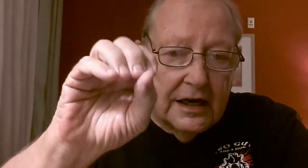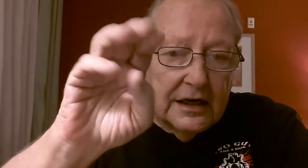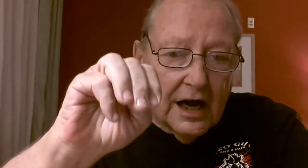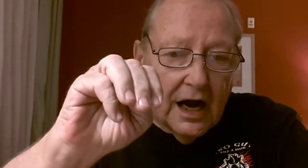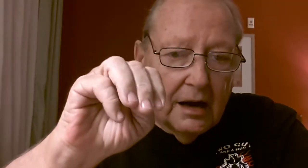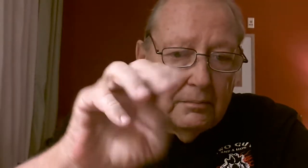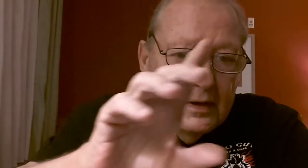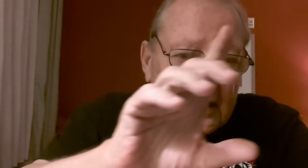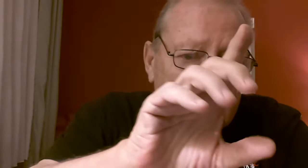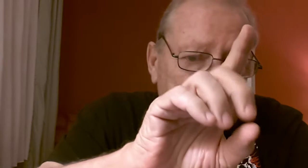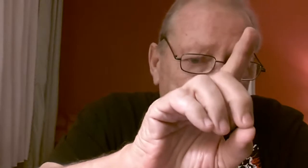deafville.com.